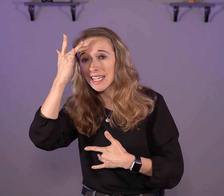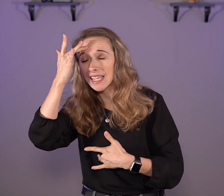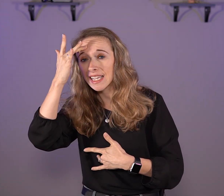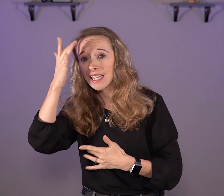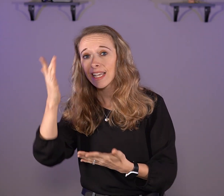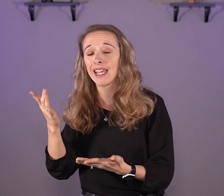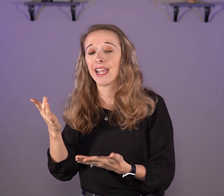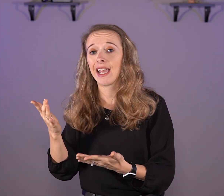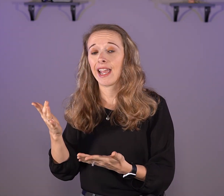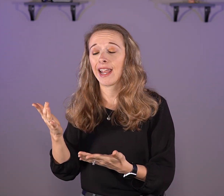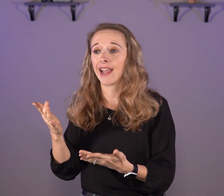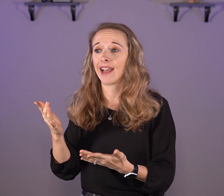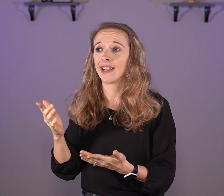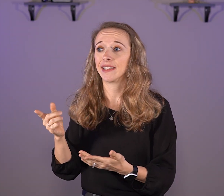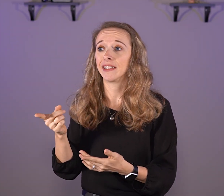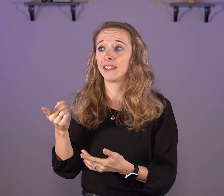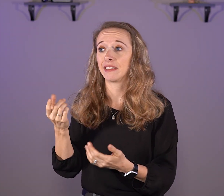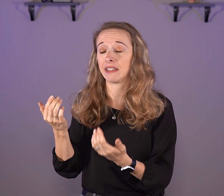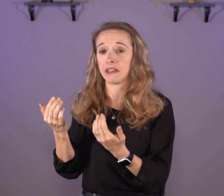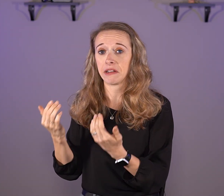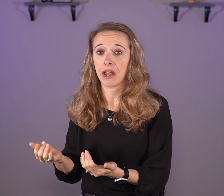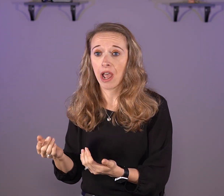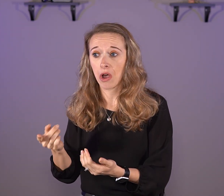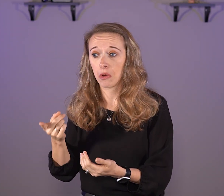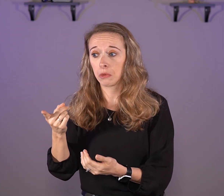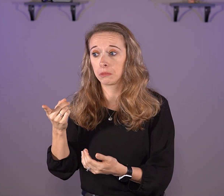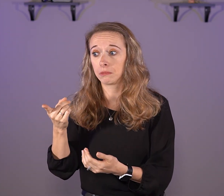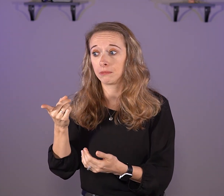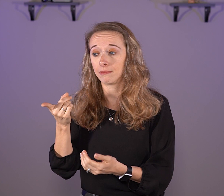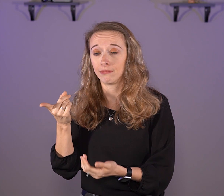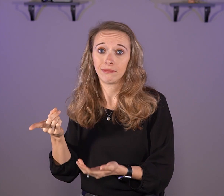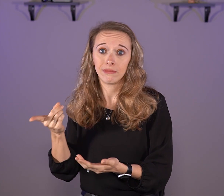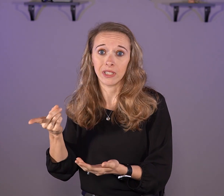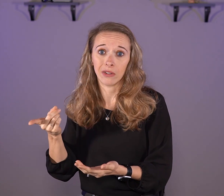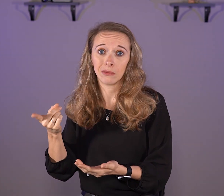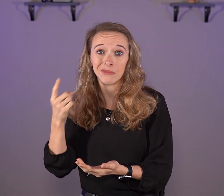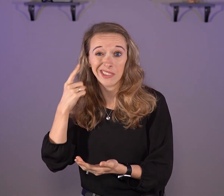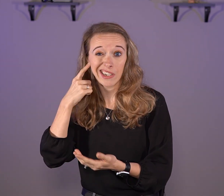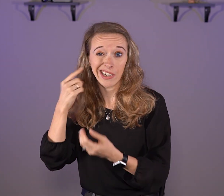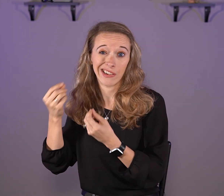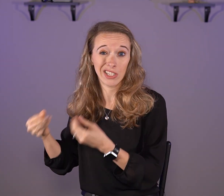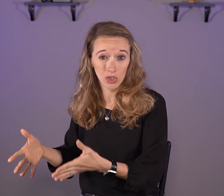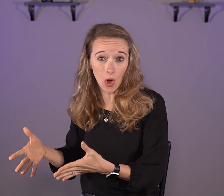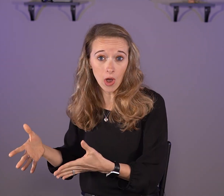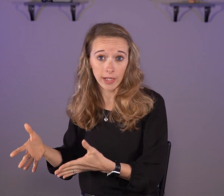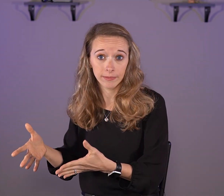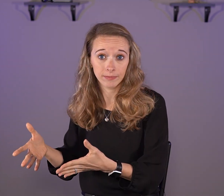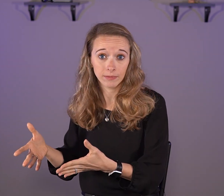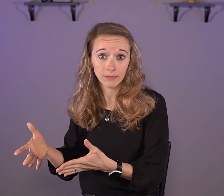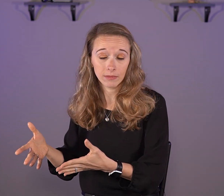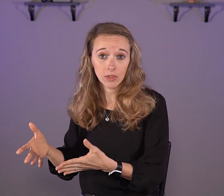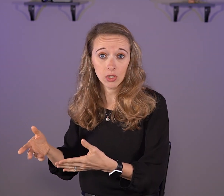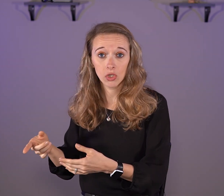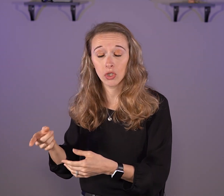sick and now, their hearing is gone.